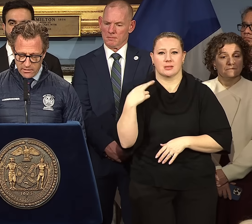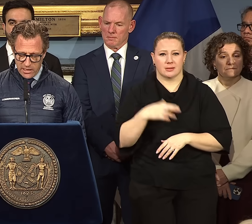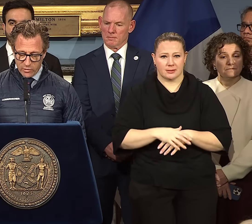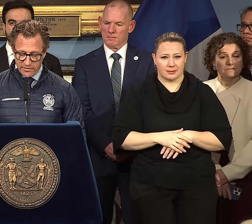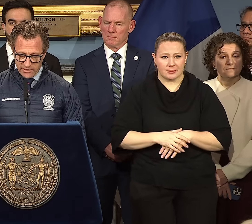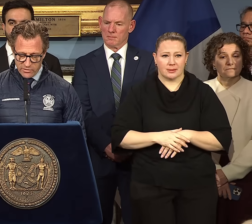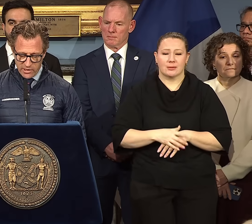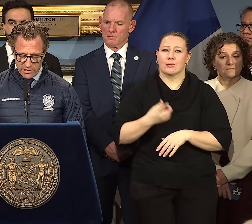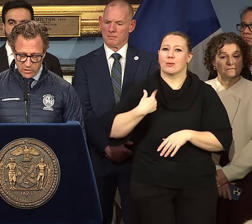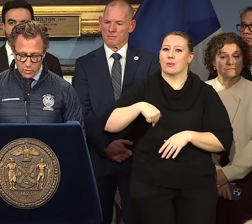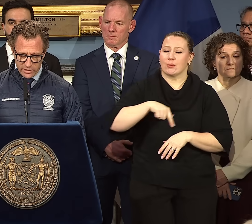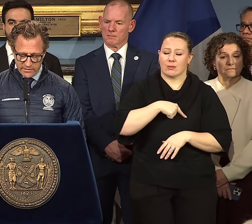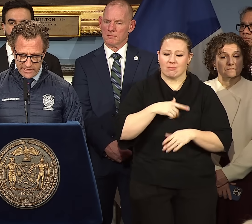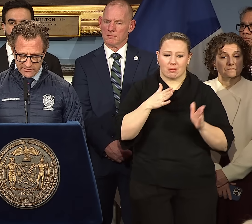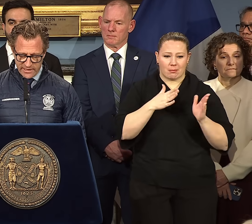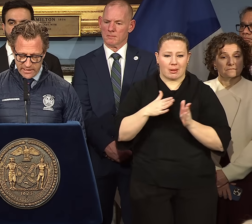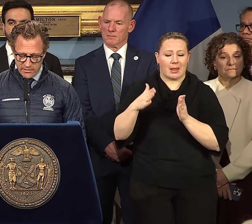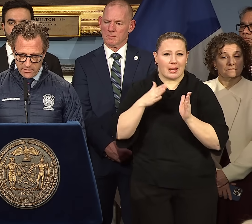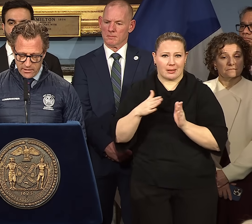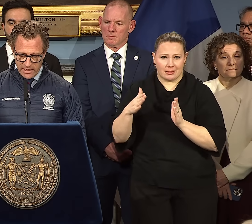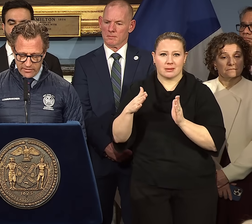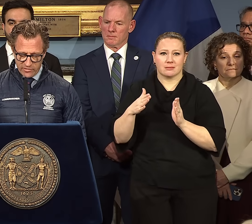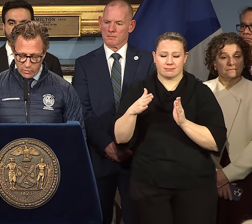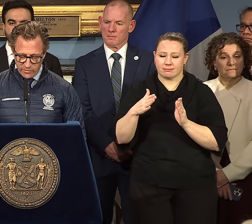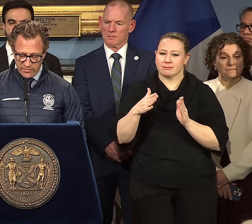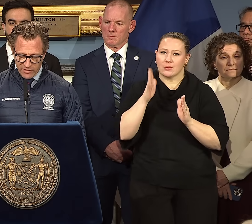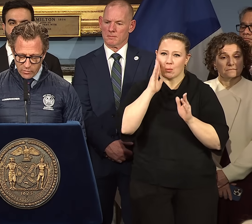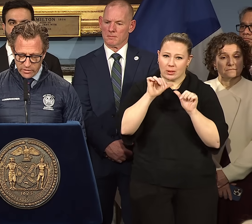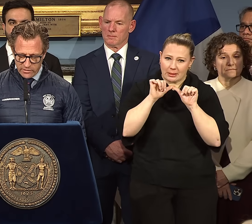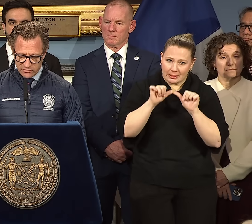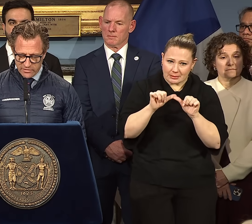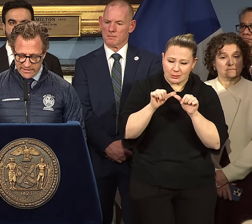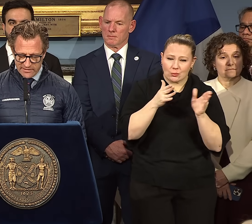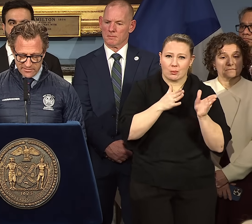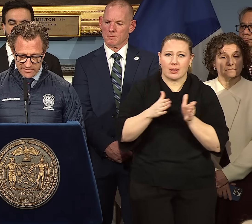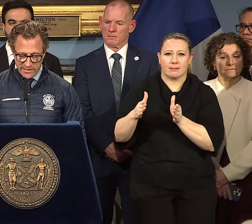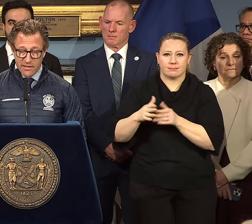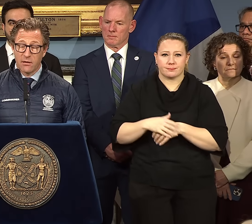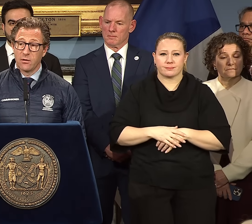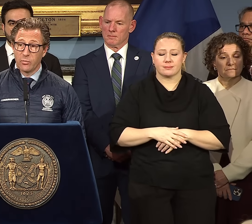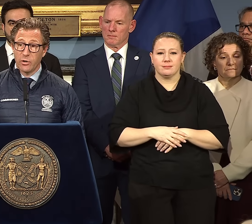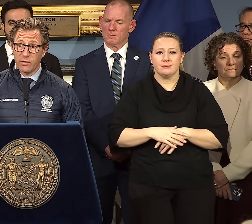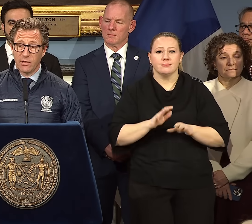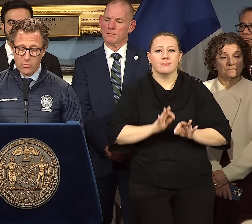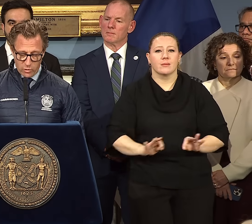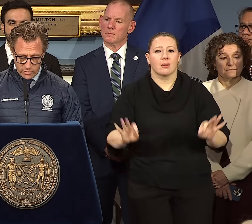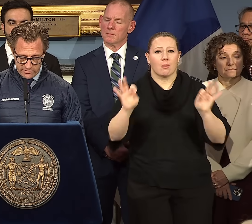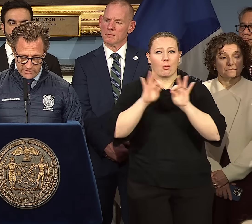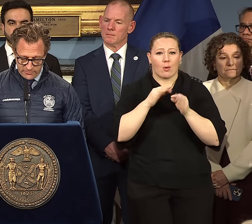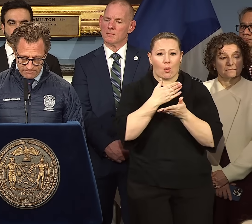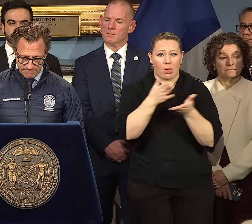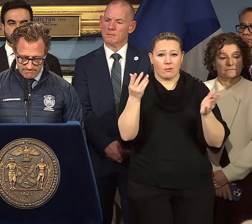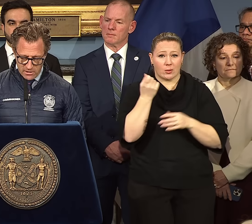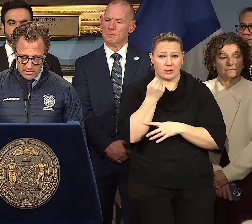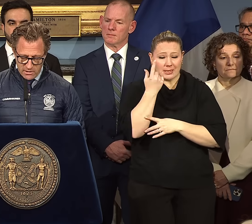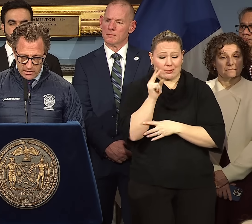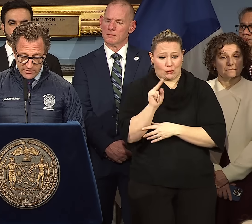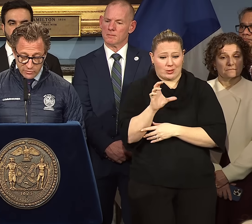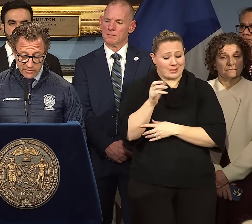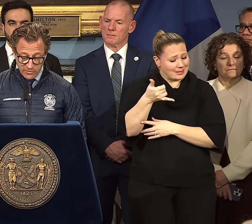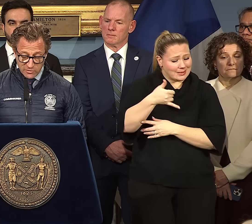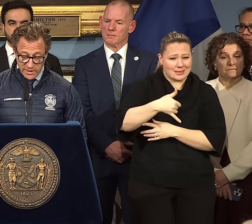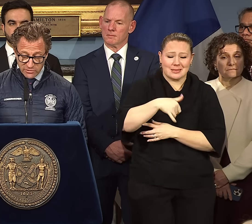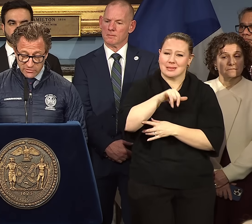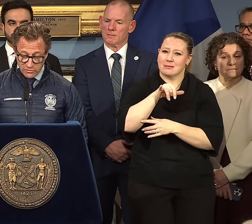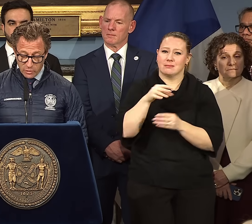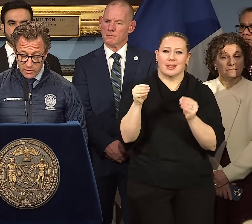planning, and will continue to guide our work in the days ahead. And it's important for everyone to understand that as a city, we do have a lot more work to do. This